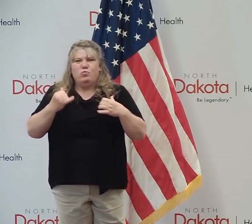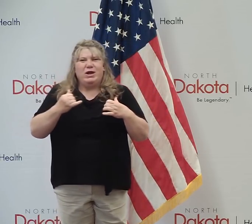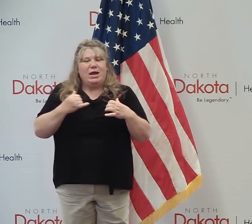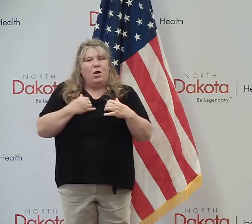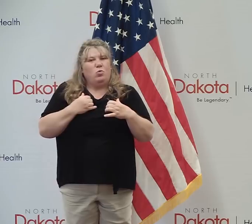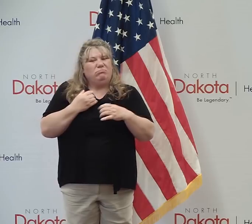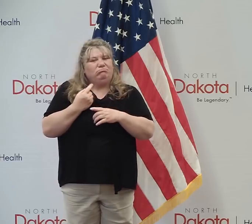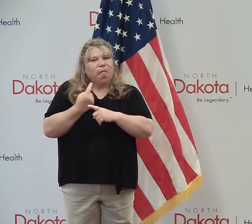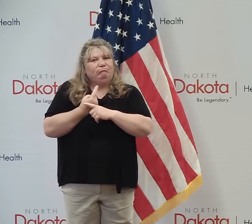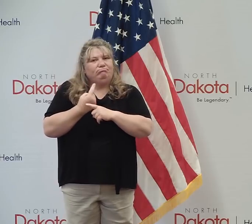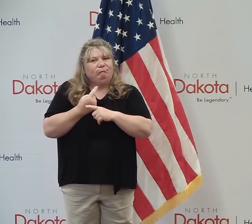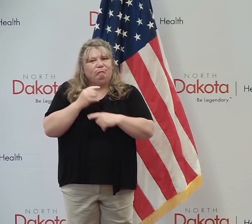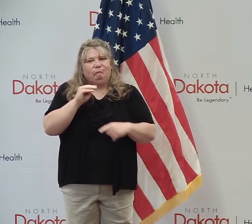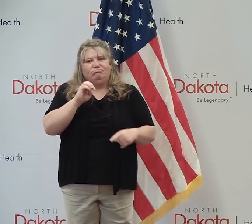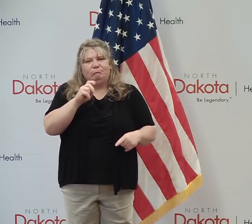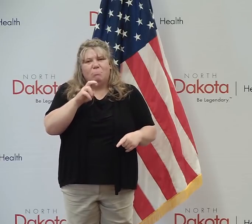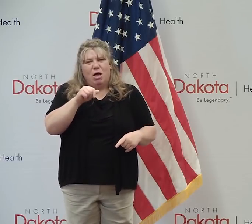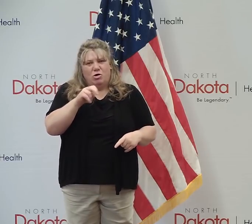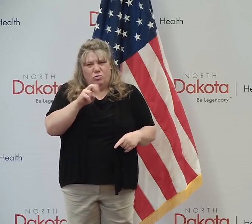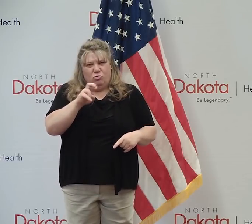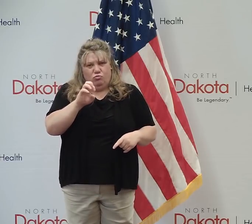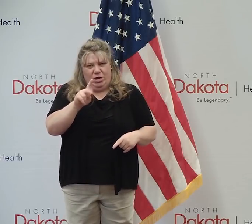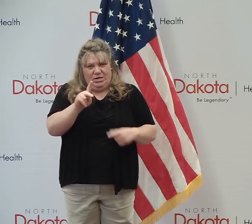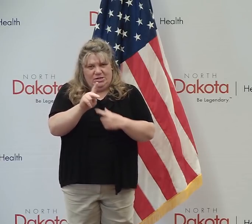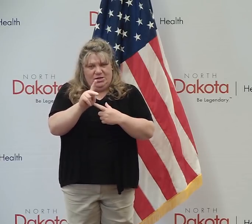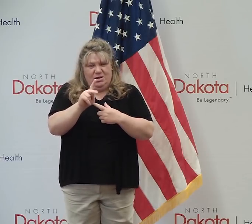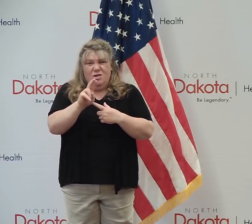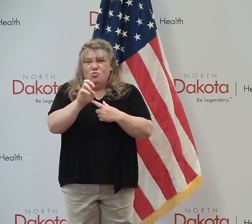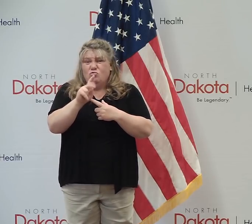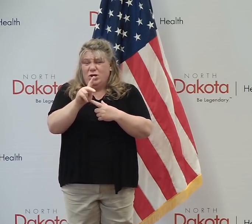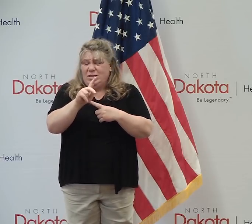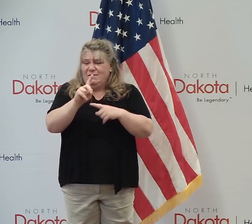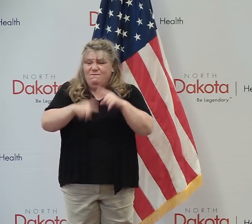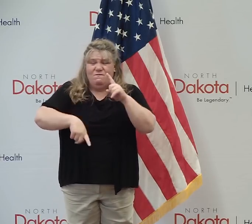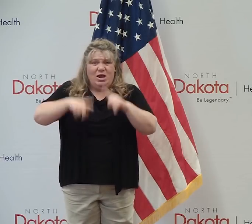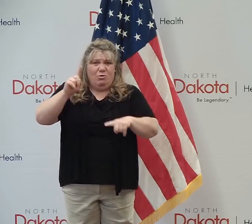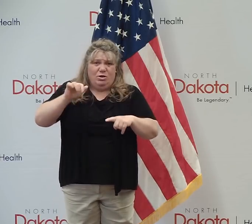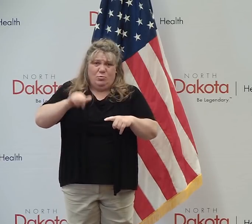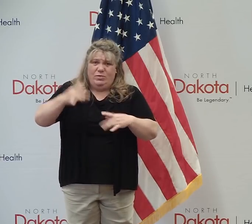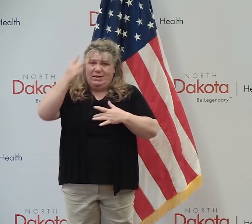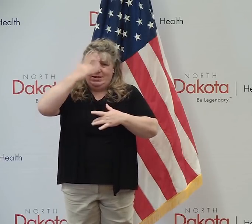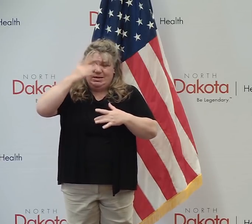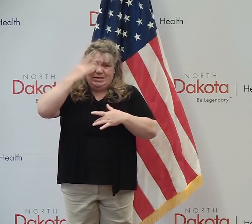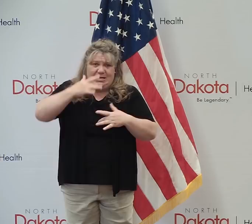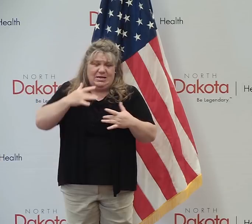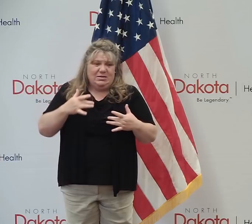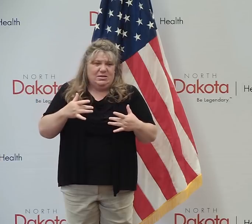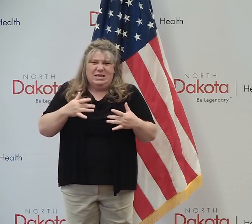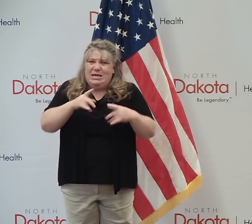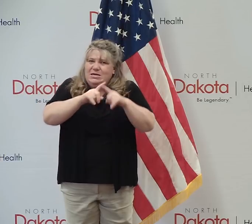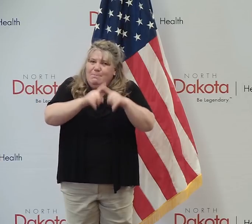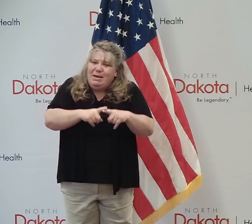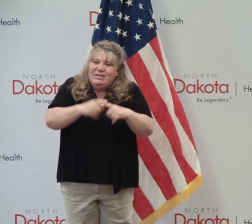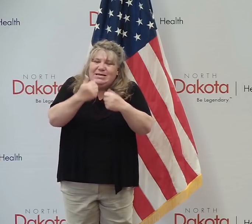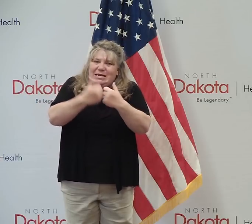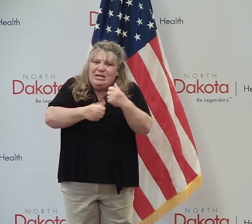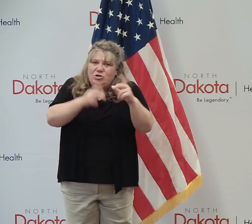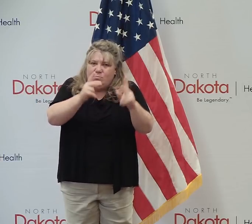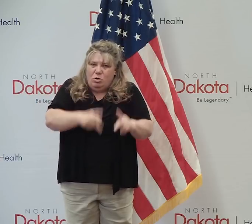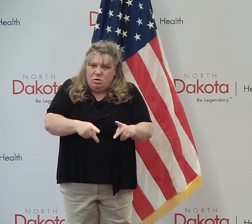risk, and so we've got to make sure that we're managing risk. And risk varies with this disease by individual